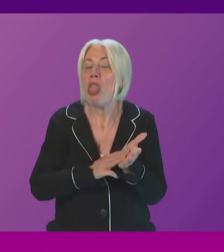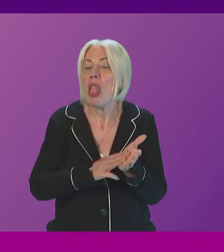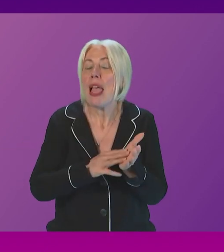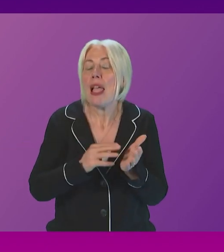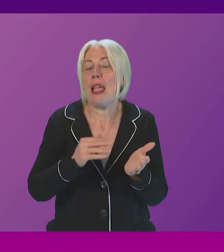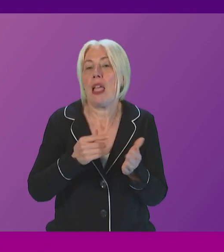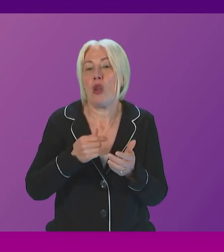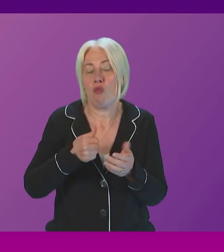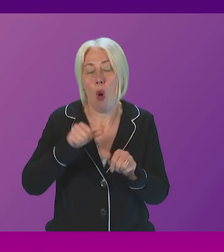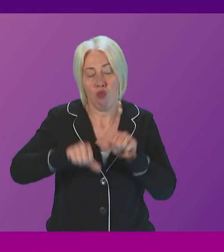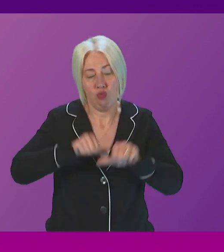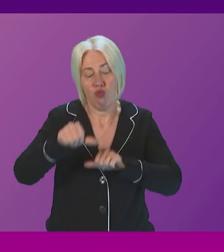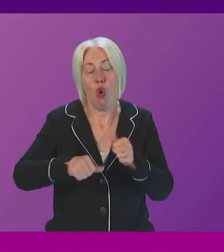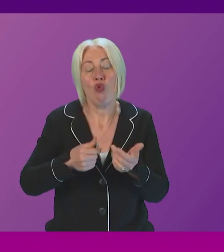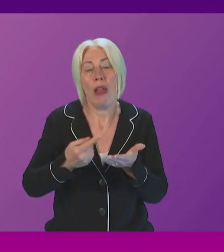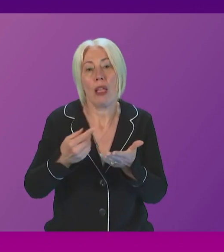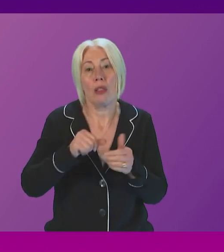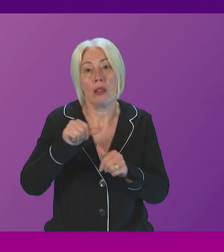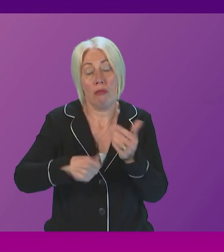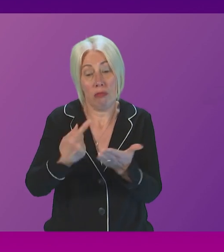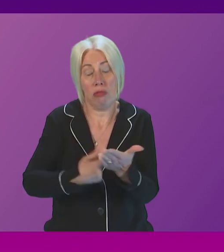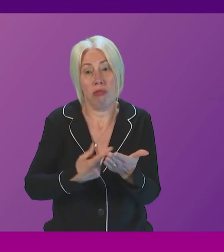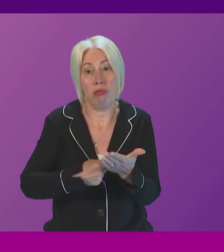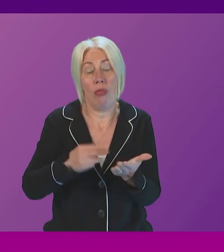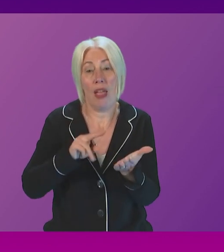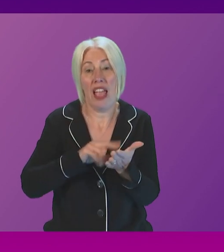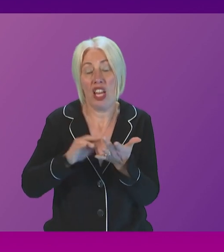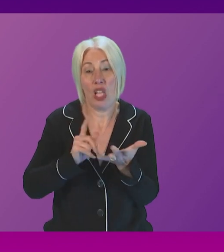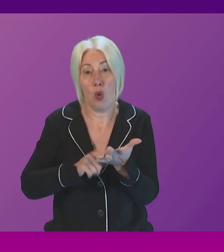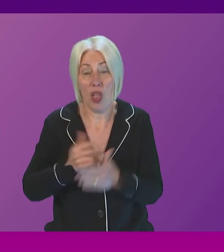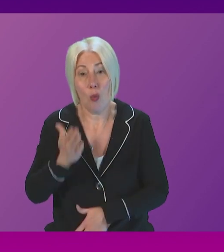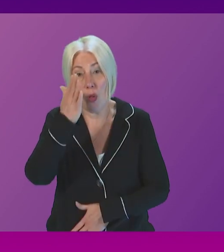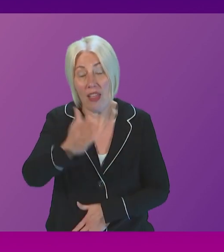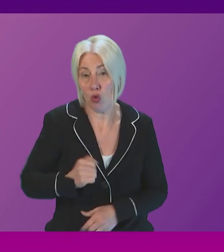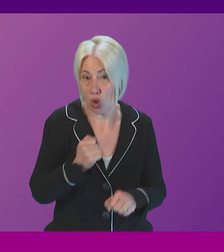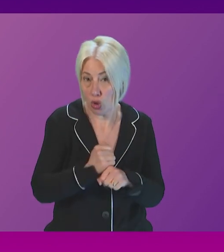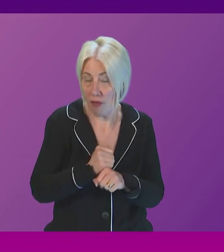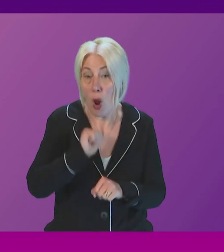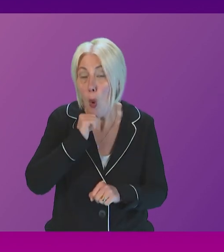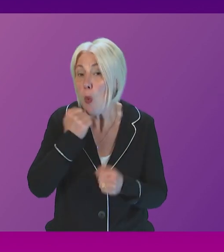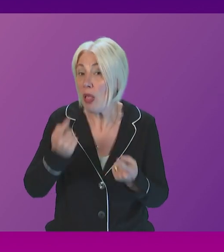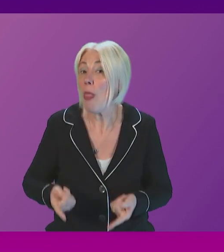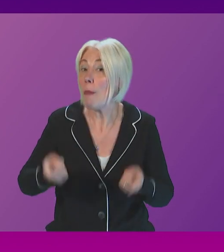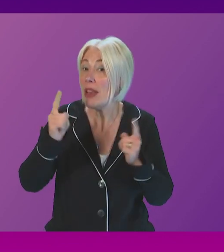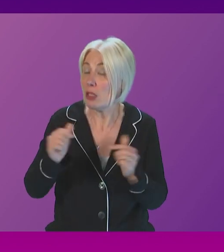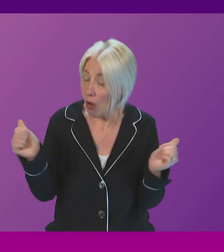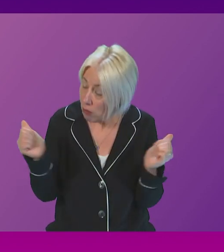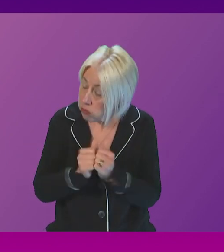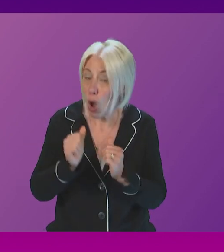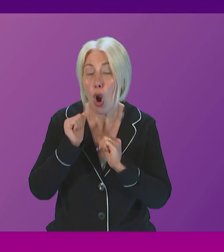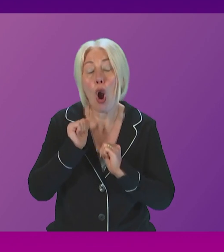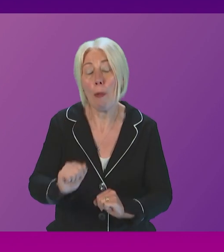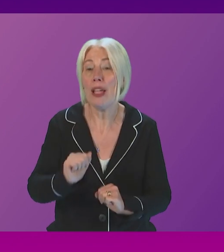NHS Lothian will send to the Scottish Government, will the Minister commit to making this public? Because